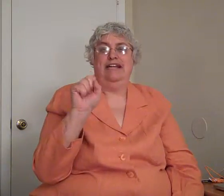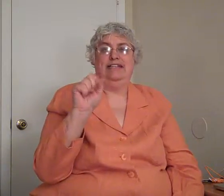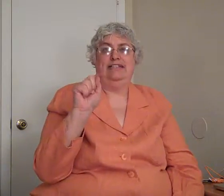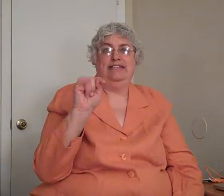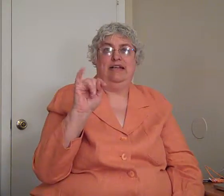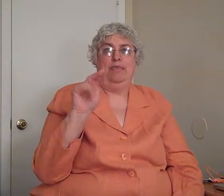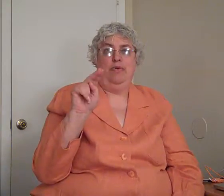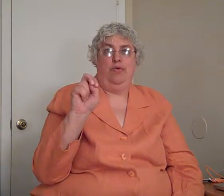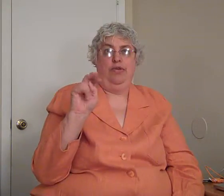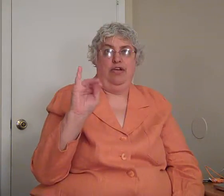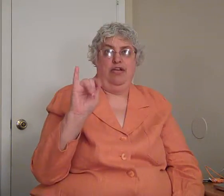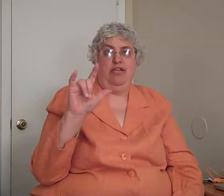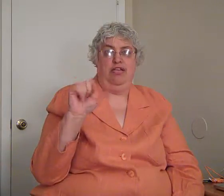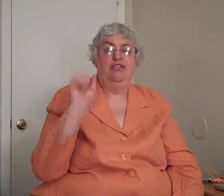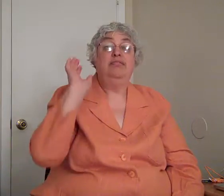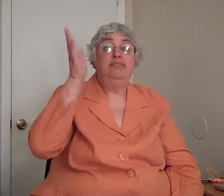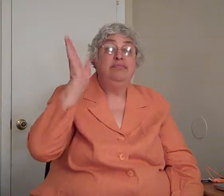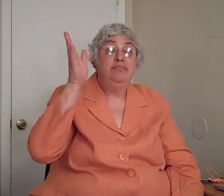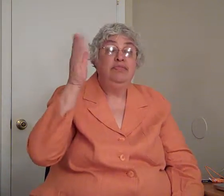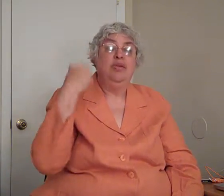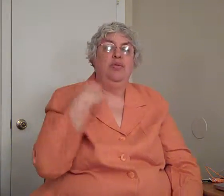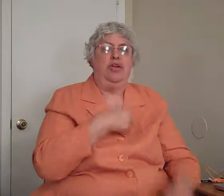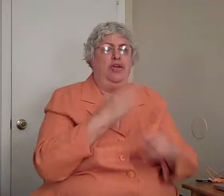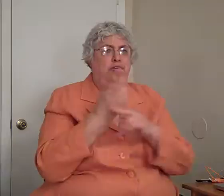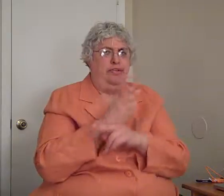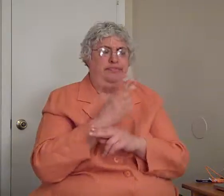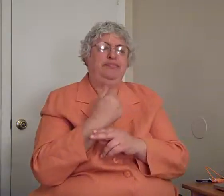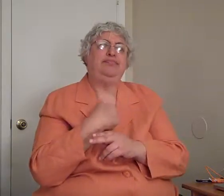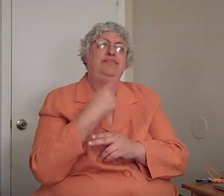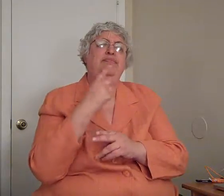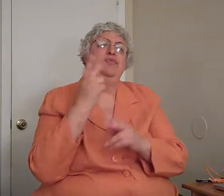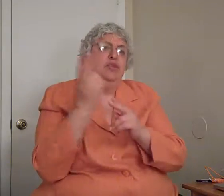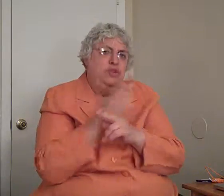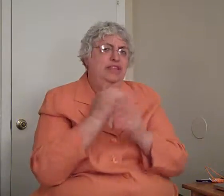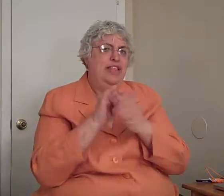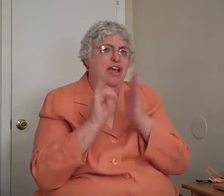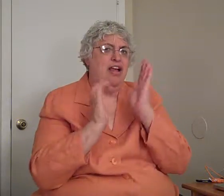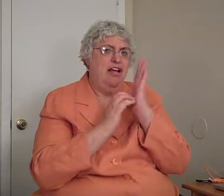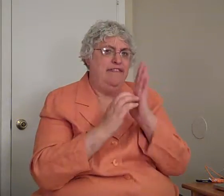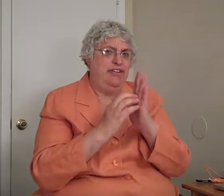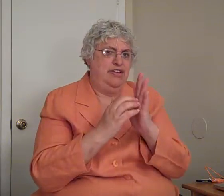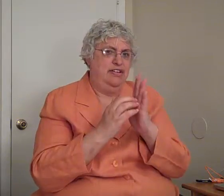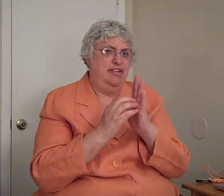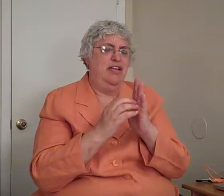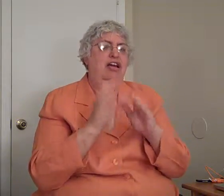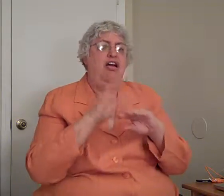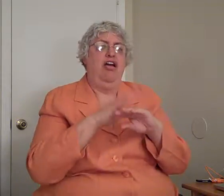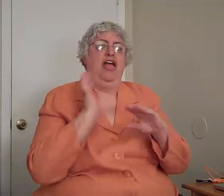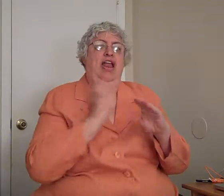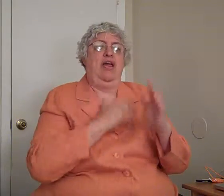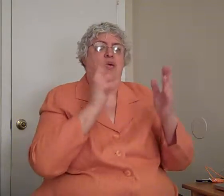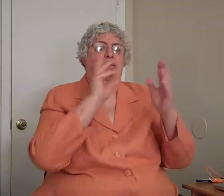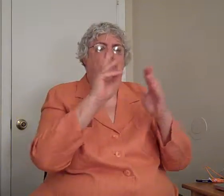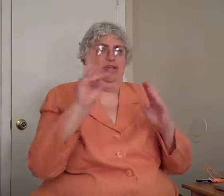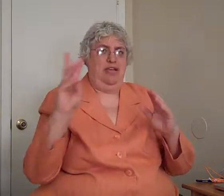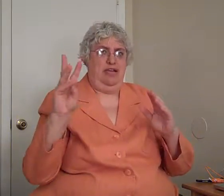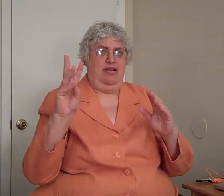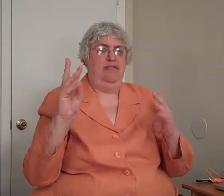those exclusively, not exclusively, but I would say extensively throughout our site because we want you to know that there is absolutely no risk